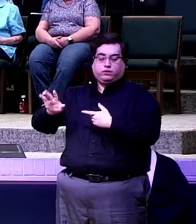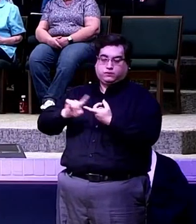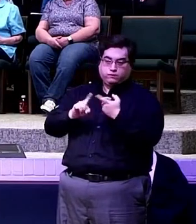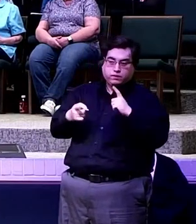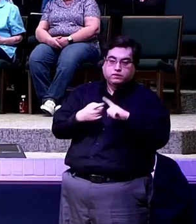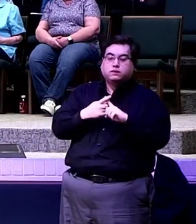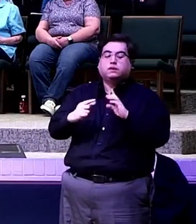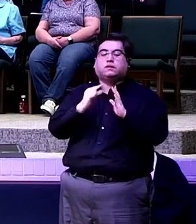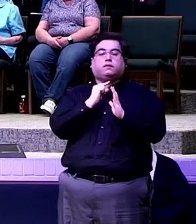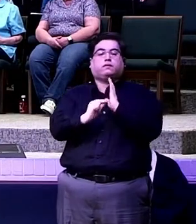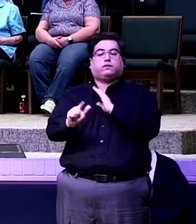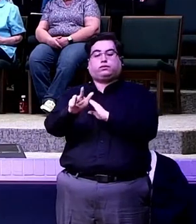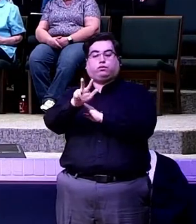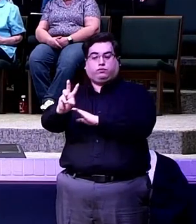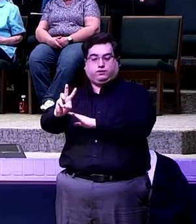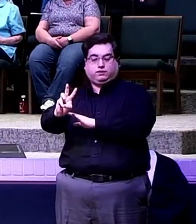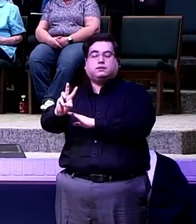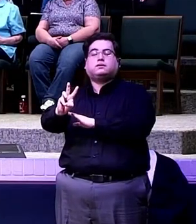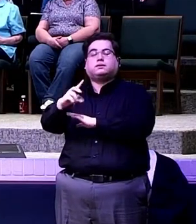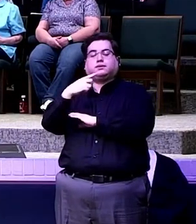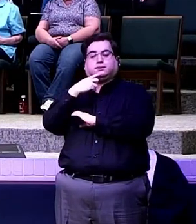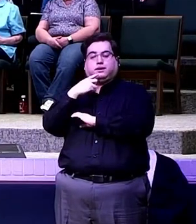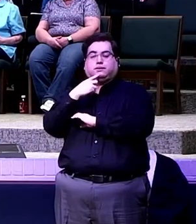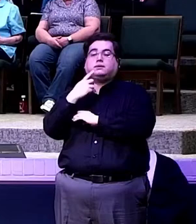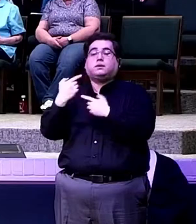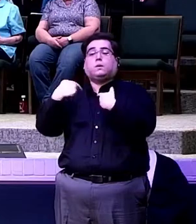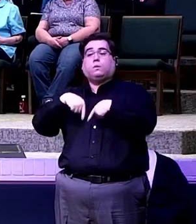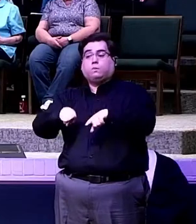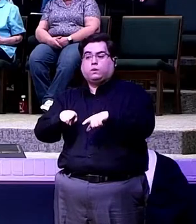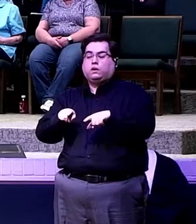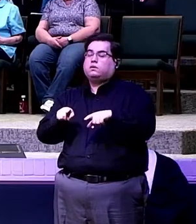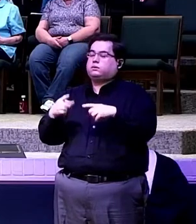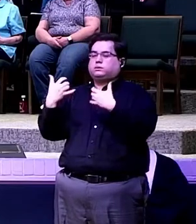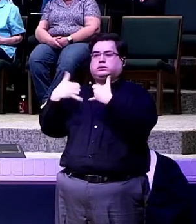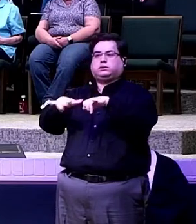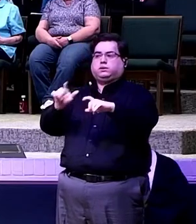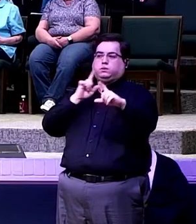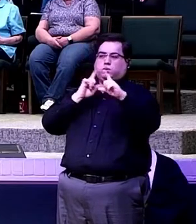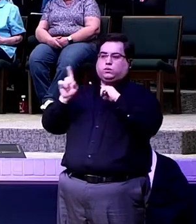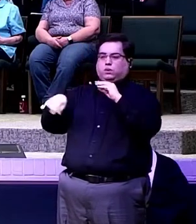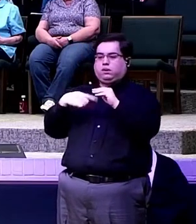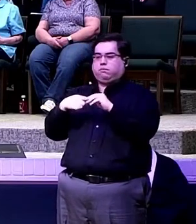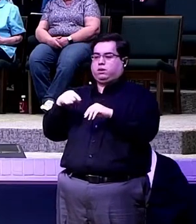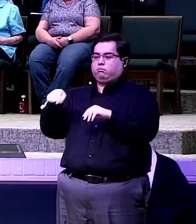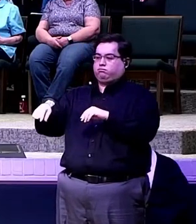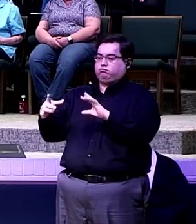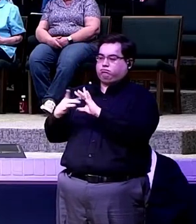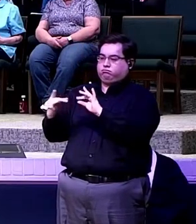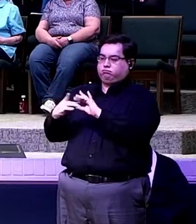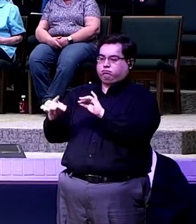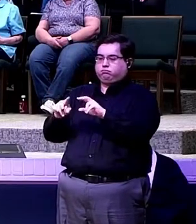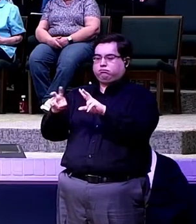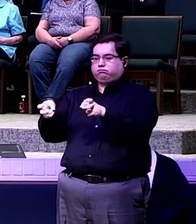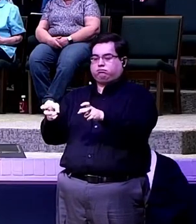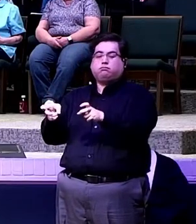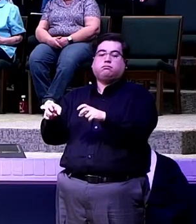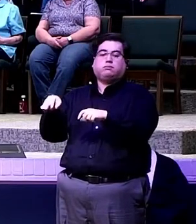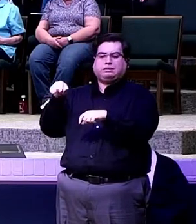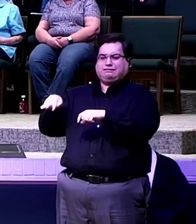verse 36, it says, while they were still talking about this, and this is referring